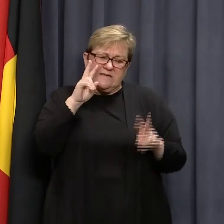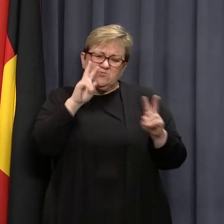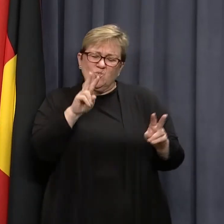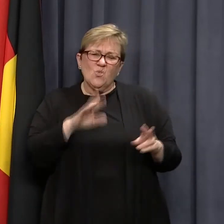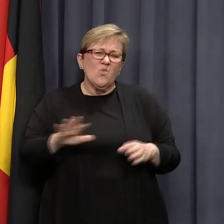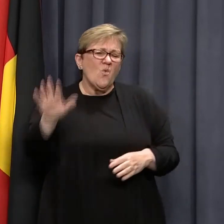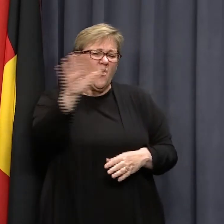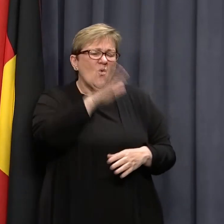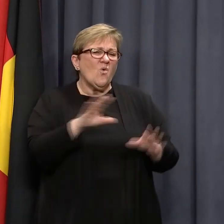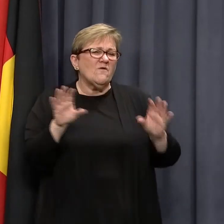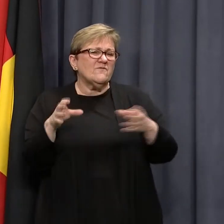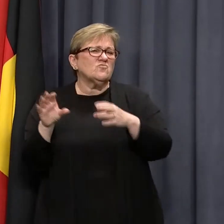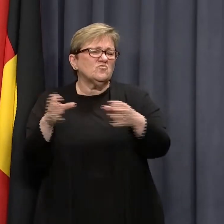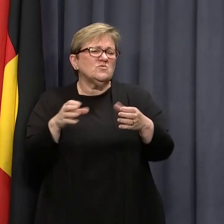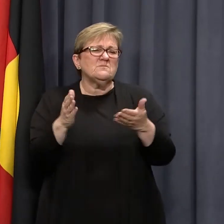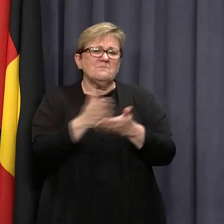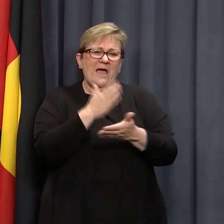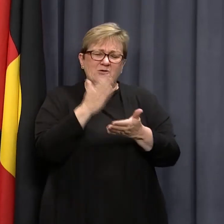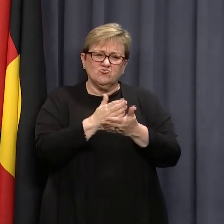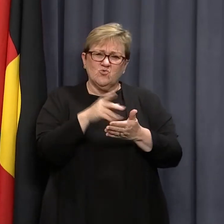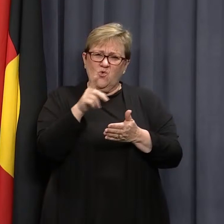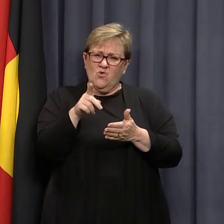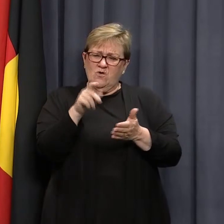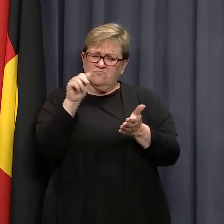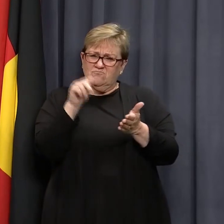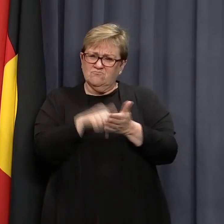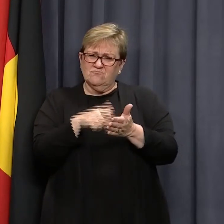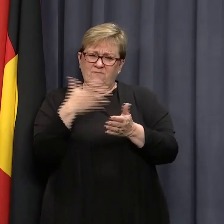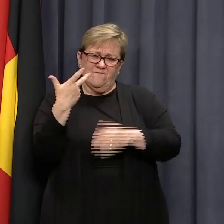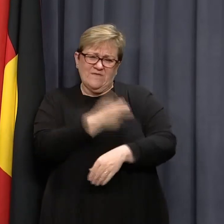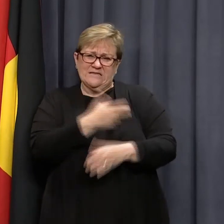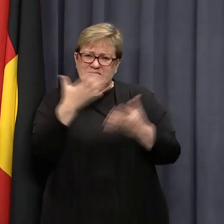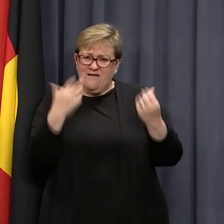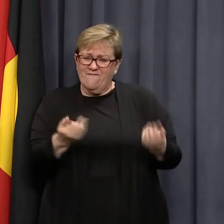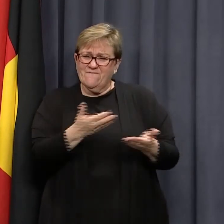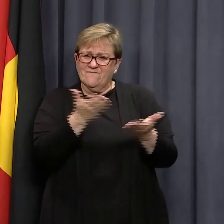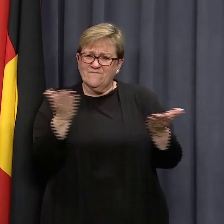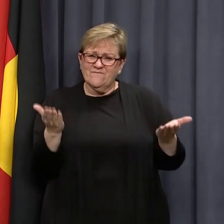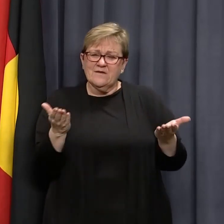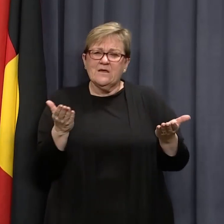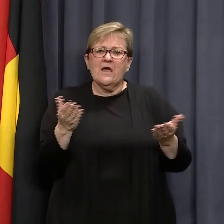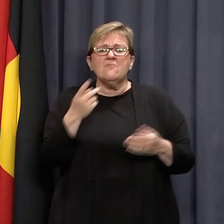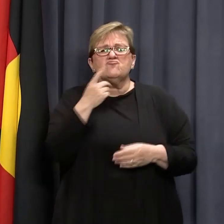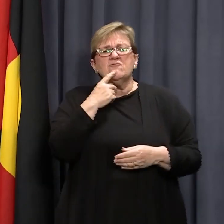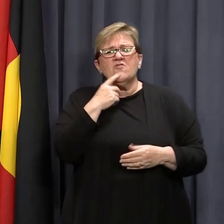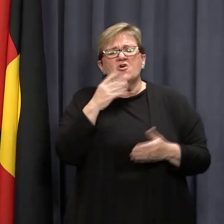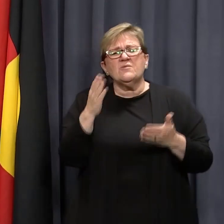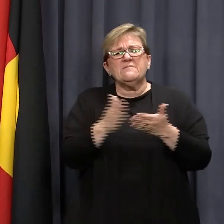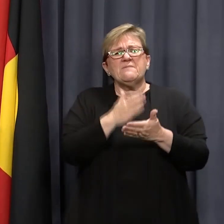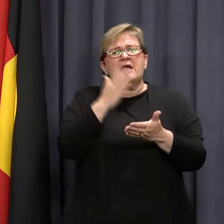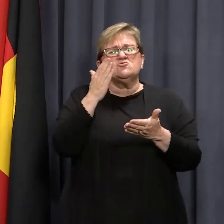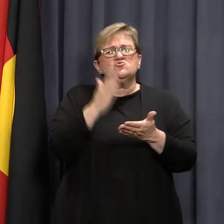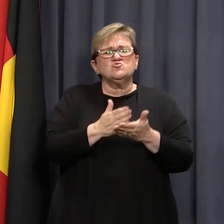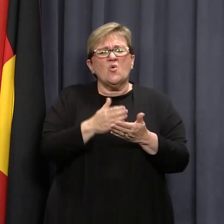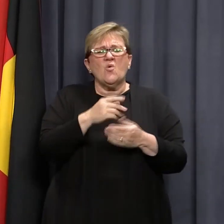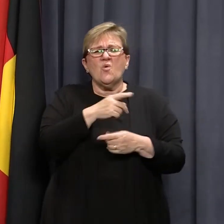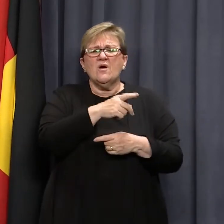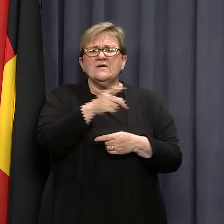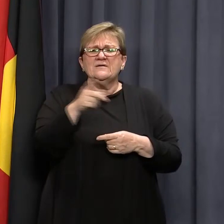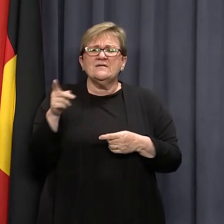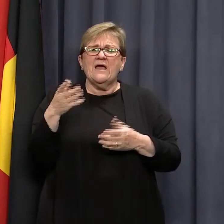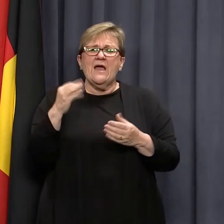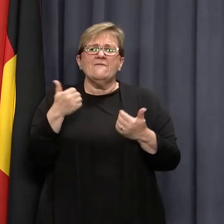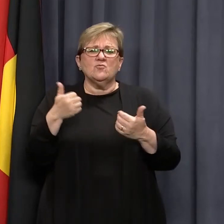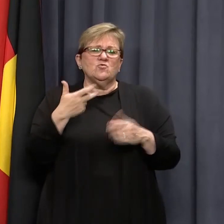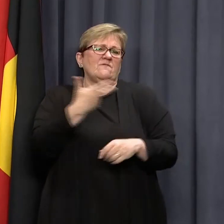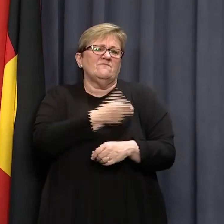all of those groups and to make sure that they've had ability to be vaccinated, and preferably to make sure that they have